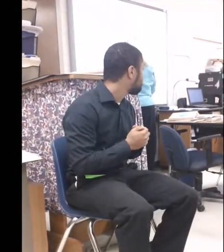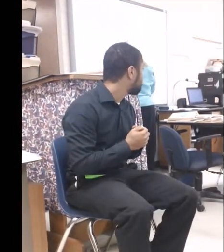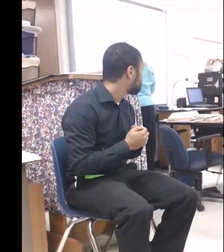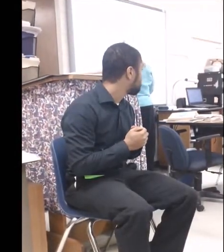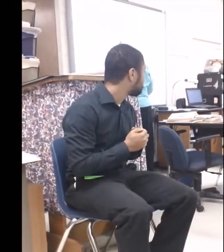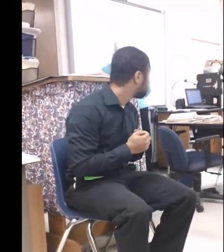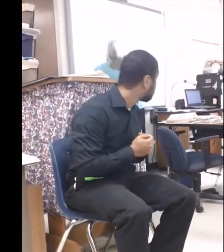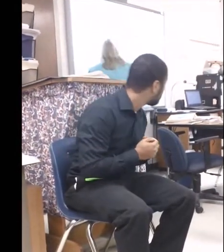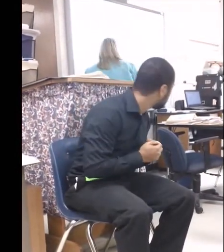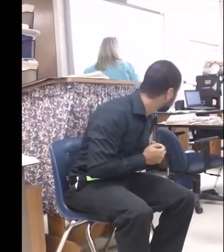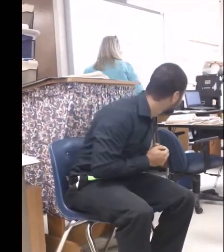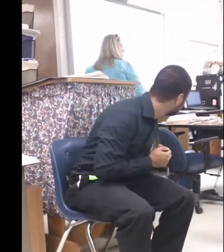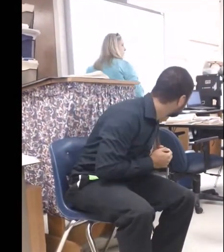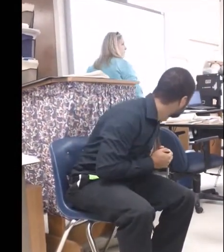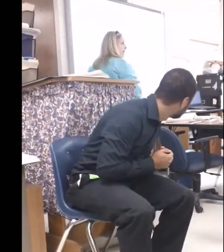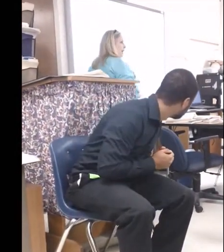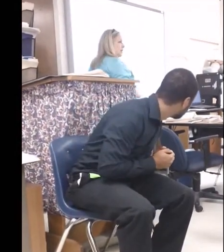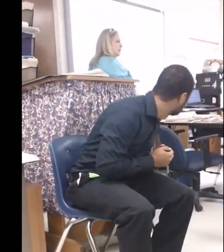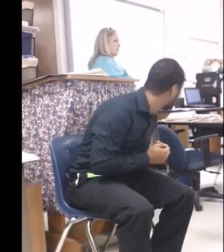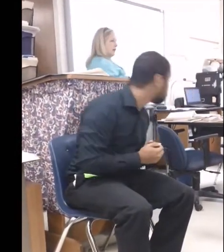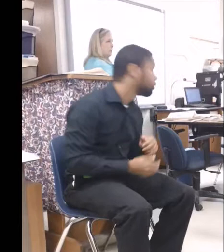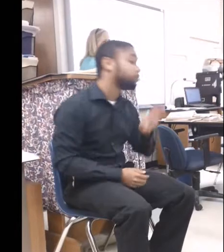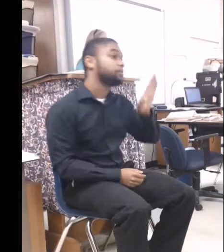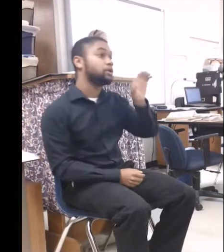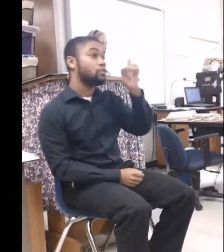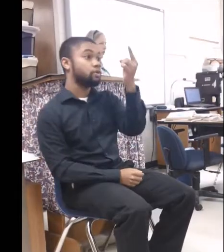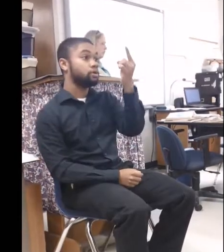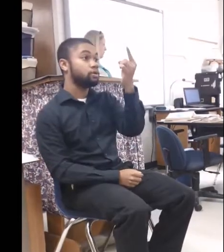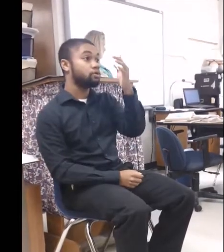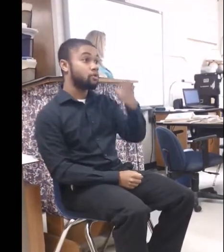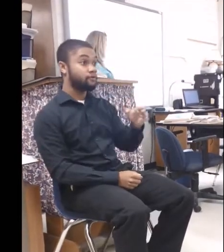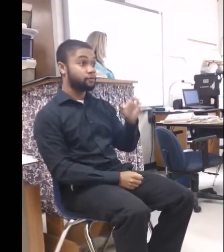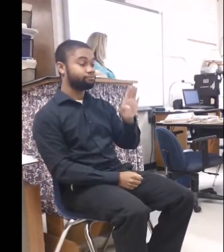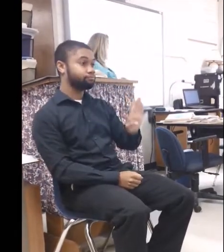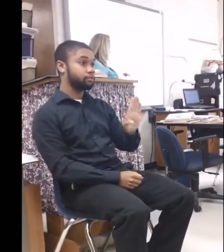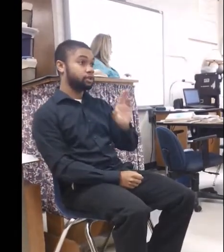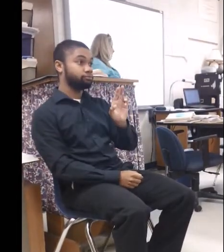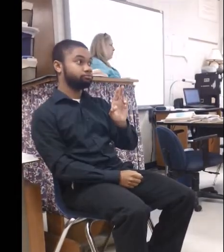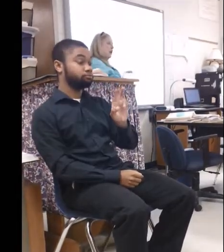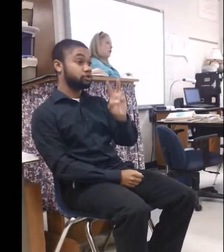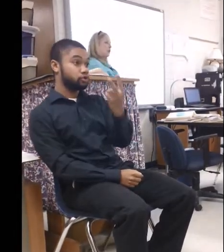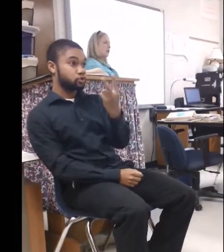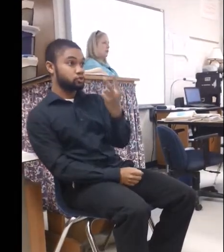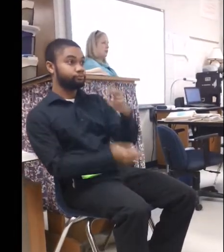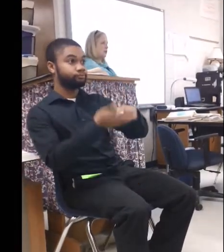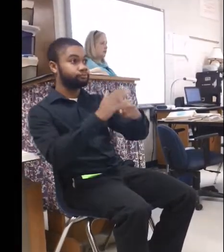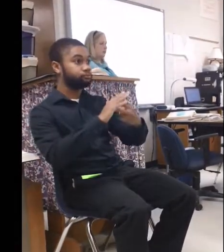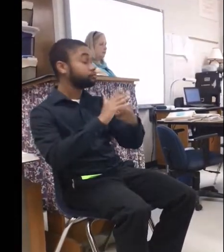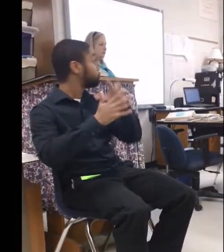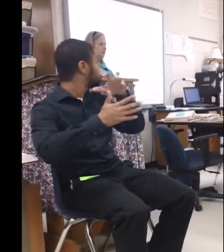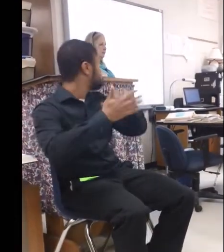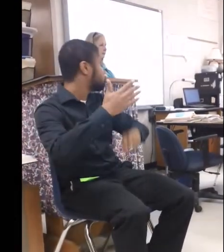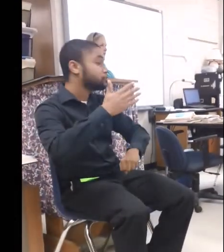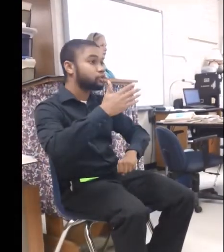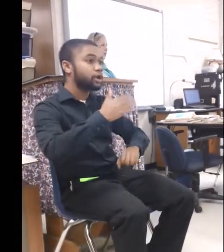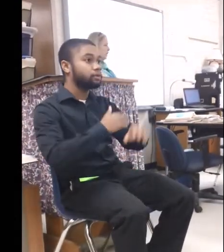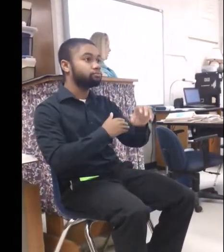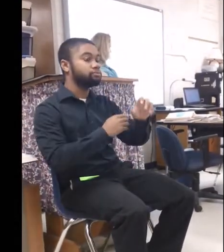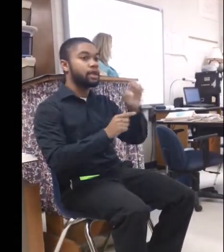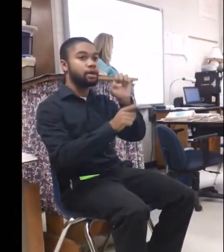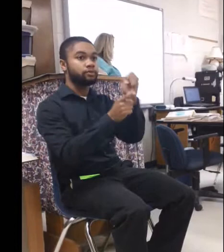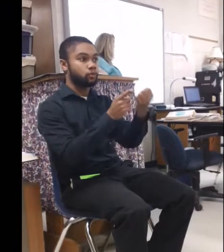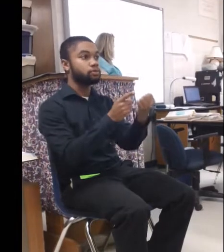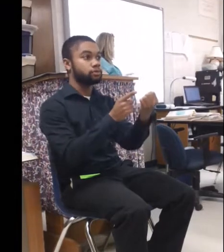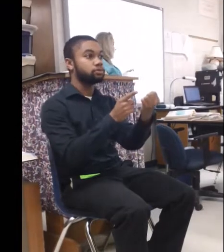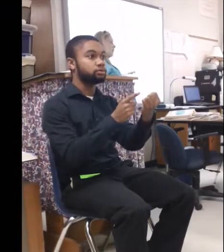this goes back to our laws of exponents test several weeks ago. You have to subtract your exponents. So And